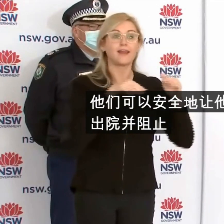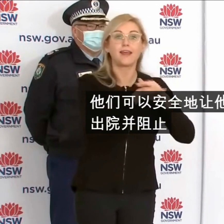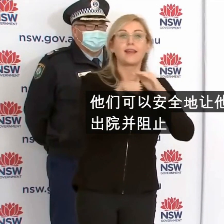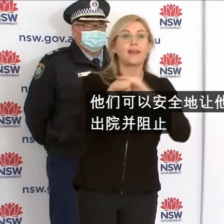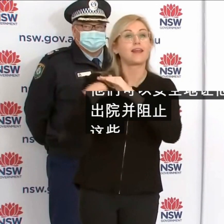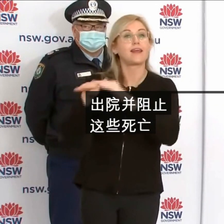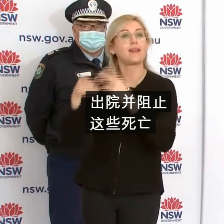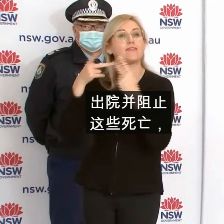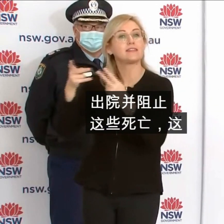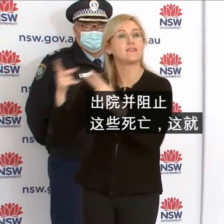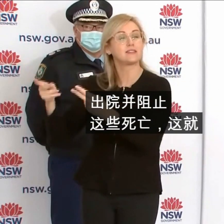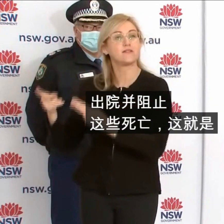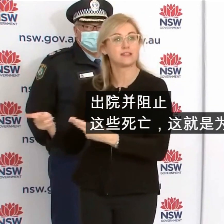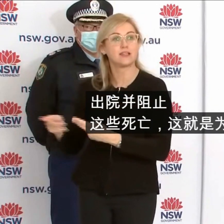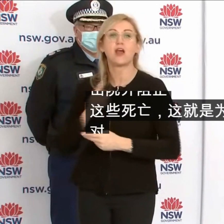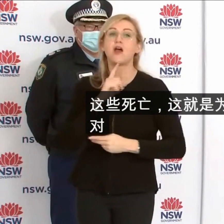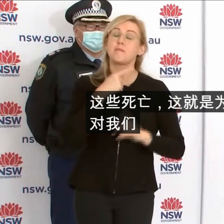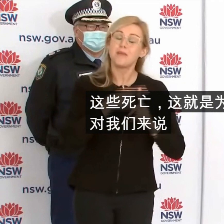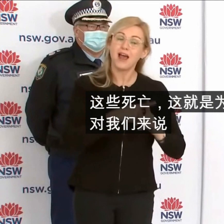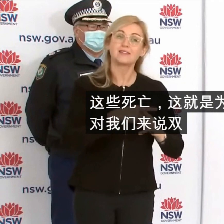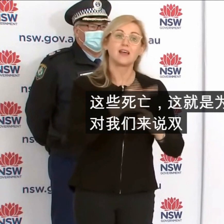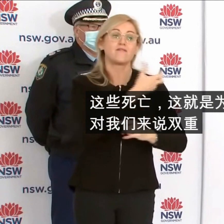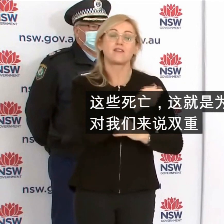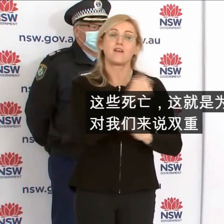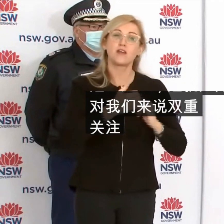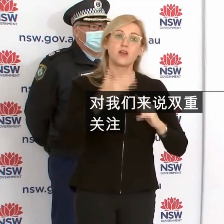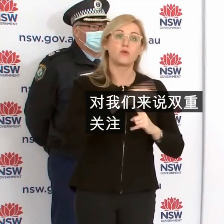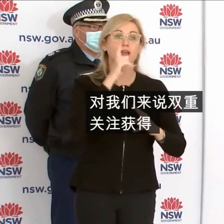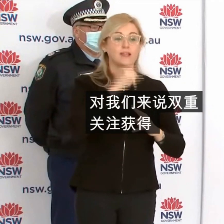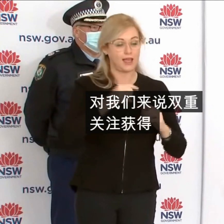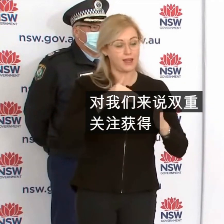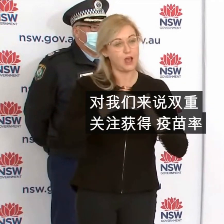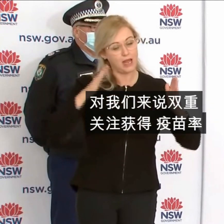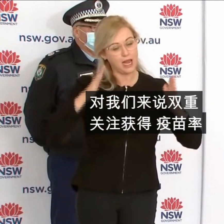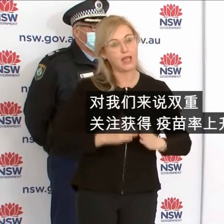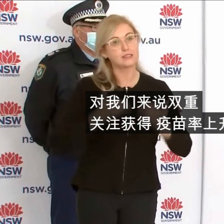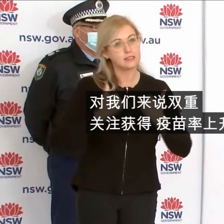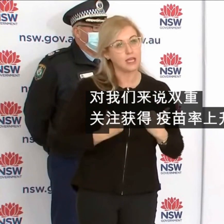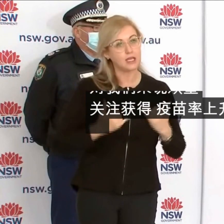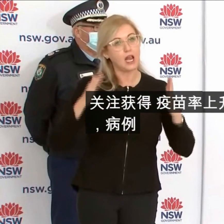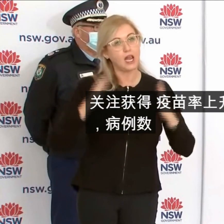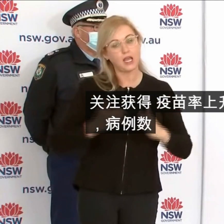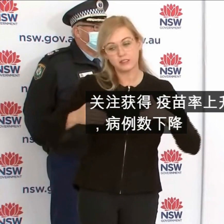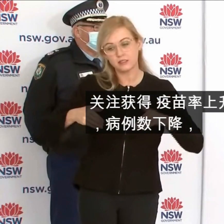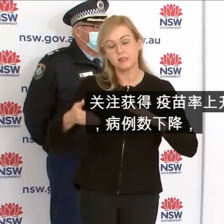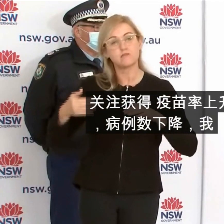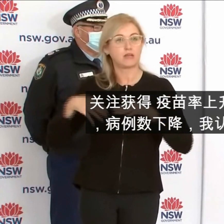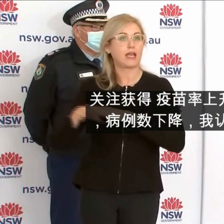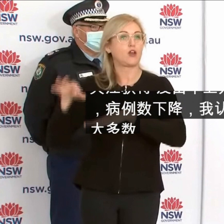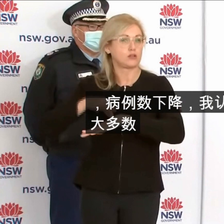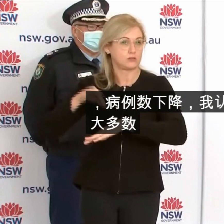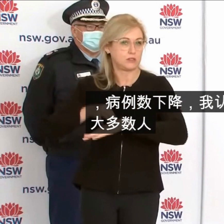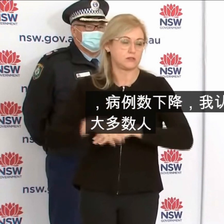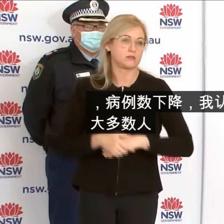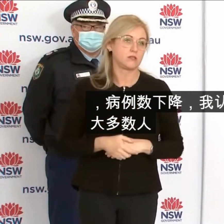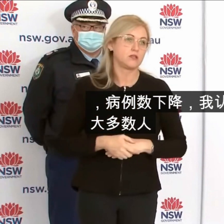and to stop those deaths. And that's why it's really important for us to have that double focus, getting the vaccine rates up, getting case numbers down, and I